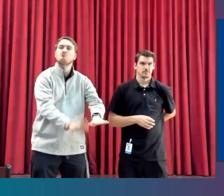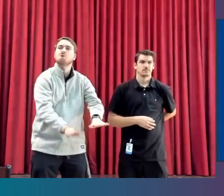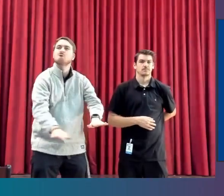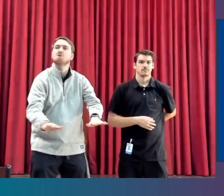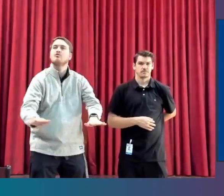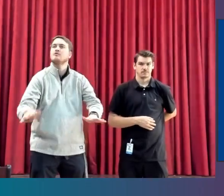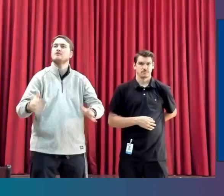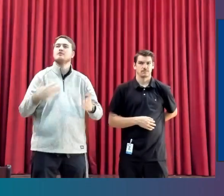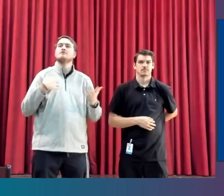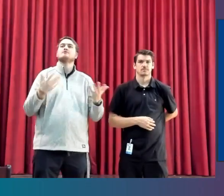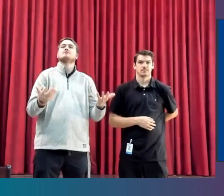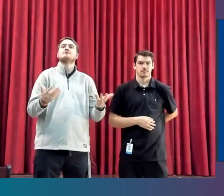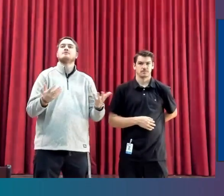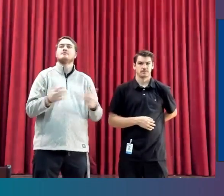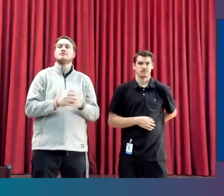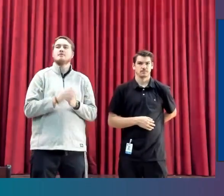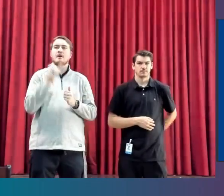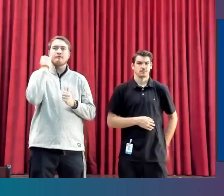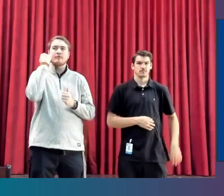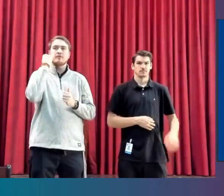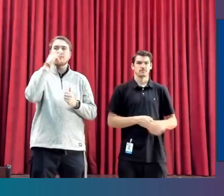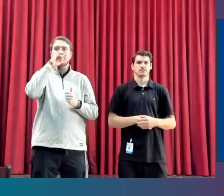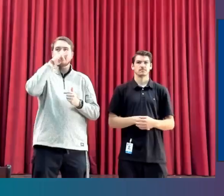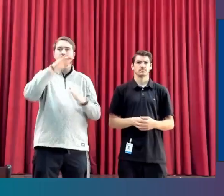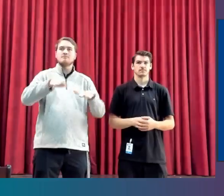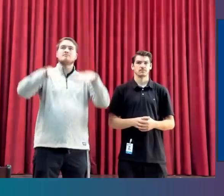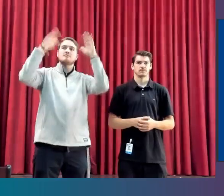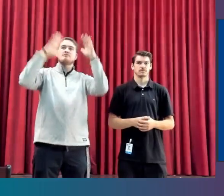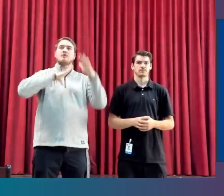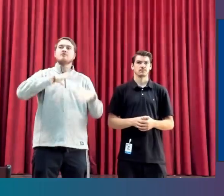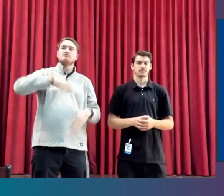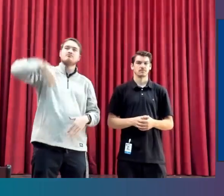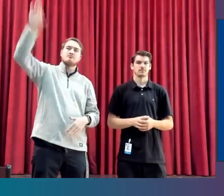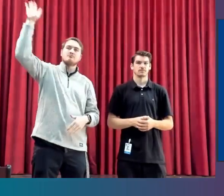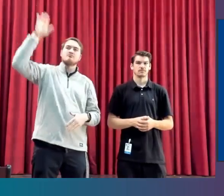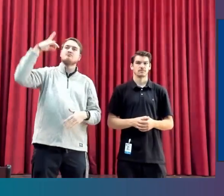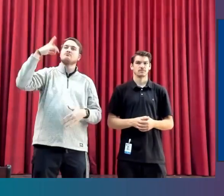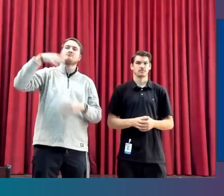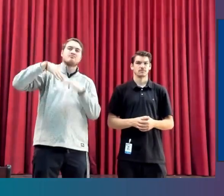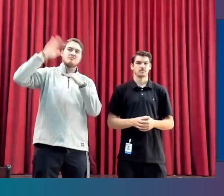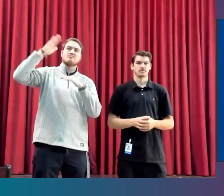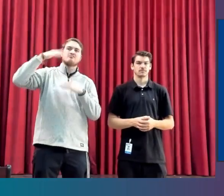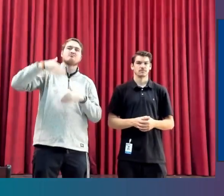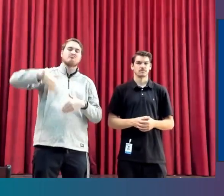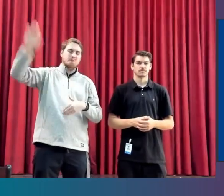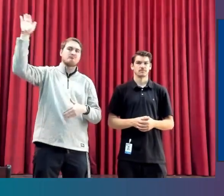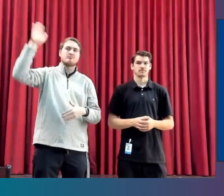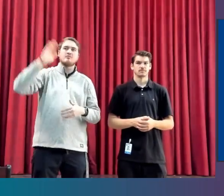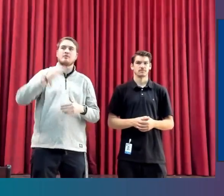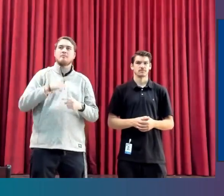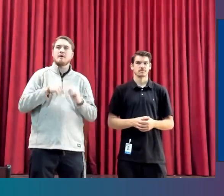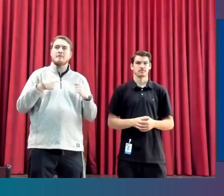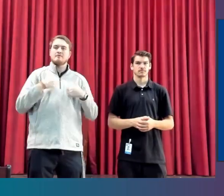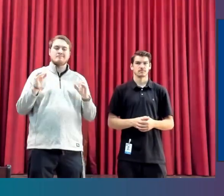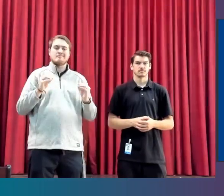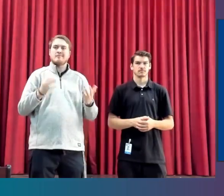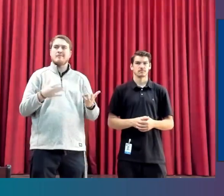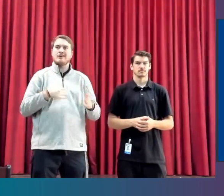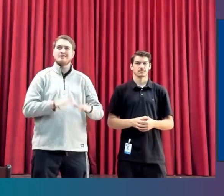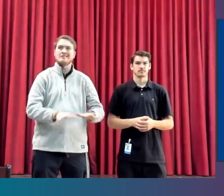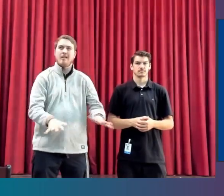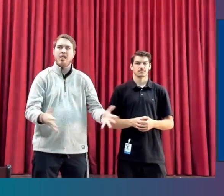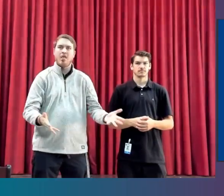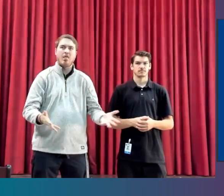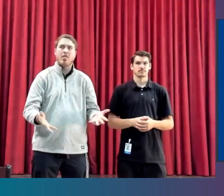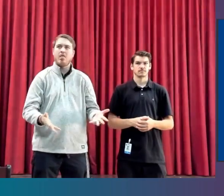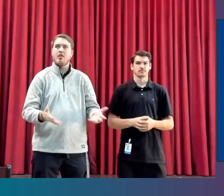don't have any adults in the house other than us, of course. But we have, you know, under 18, we have minors in the house,